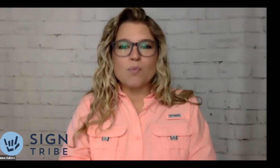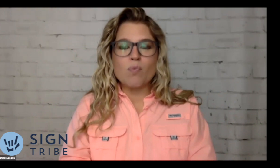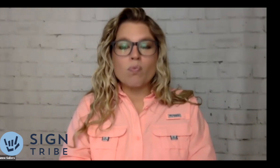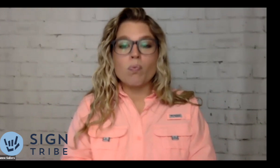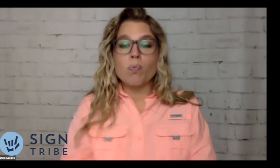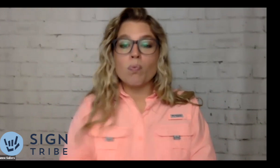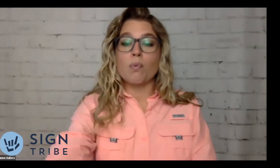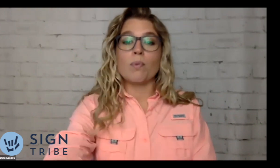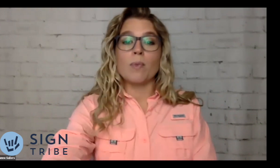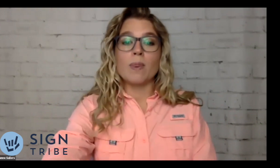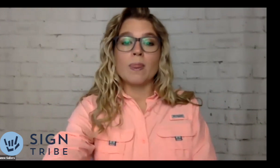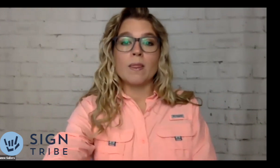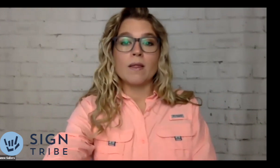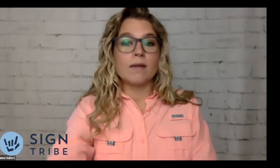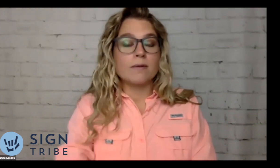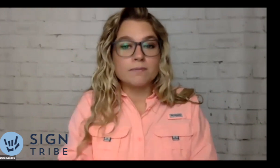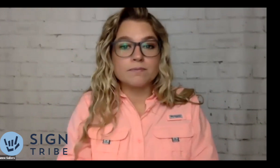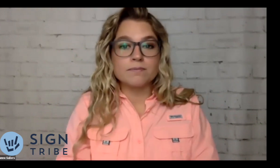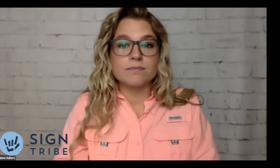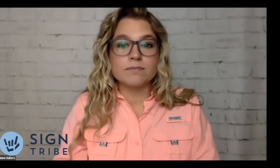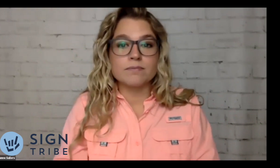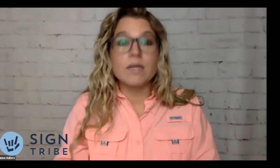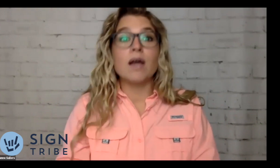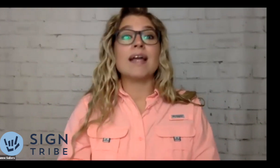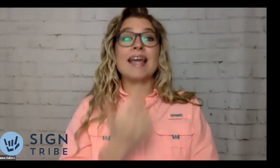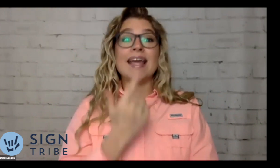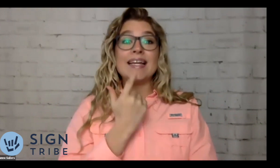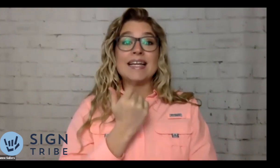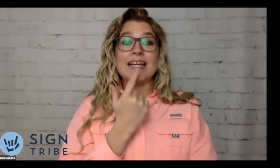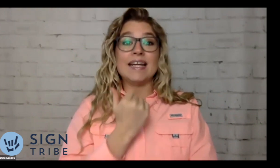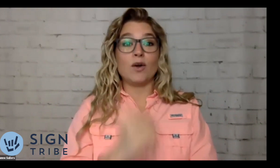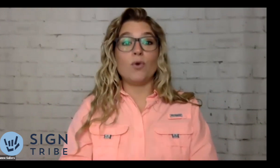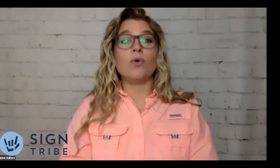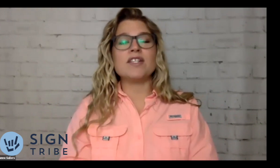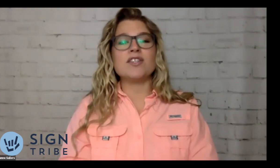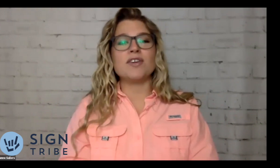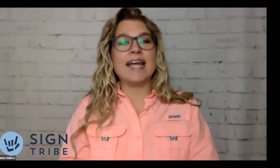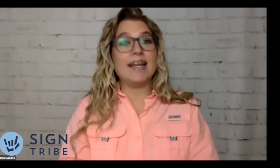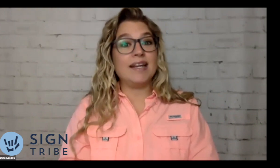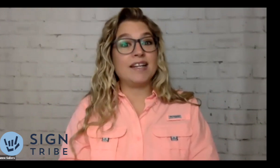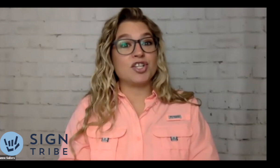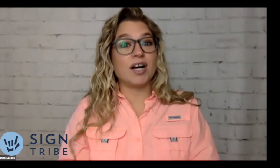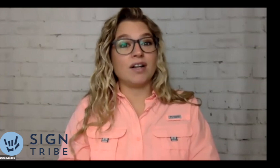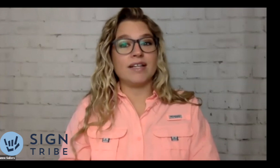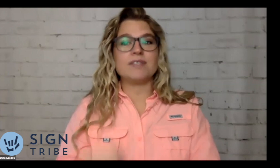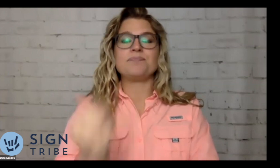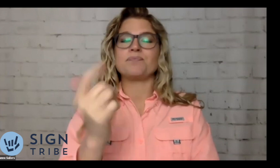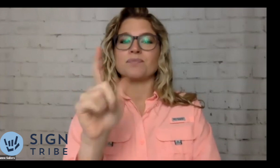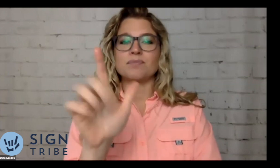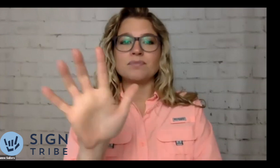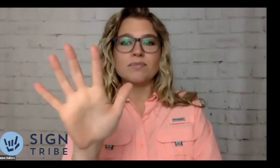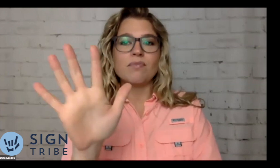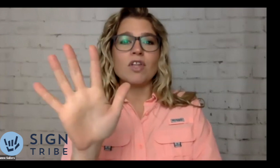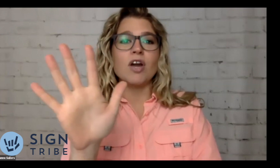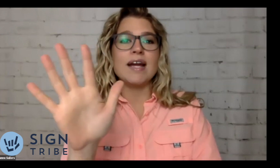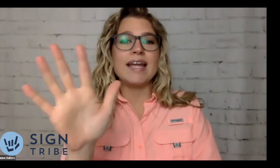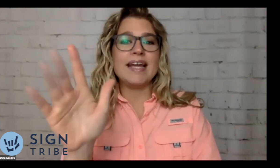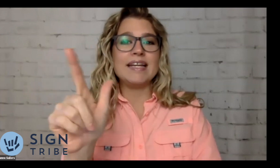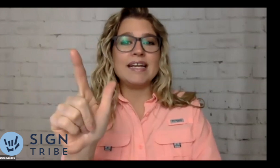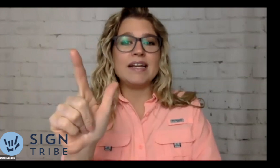I would like to know candies. Candy. Ooh, let's learn candy and chocolate. All right, candy,